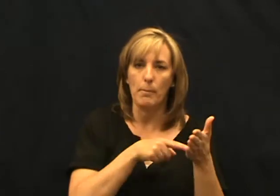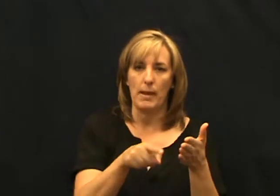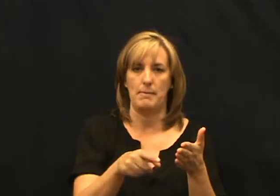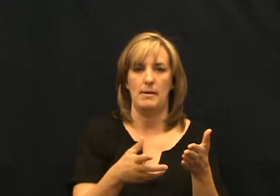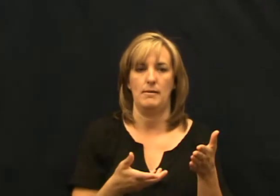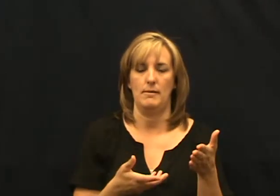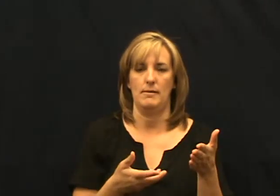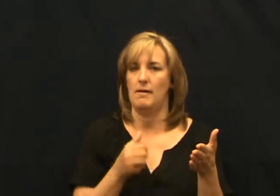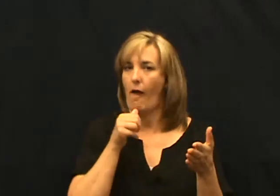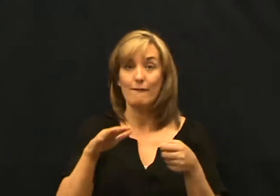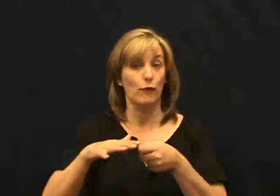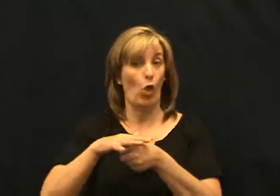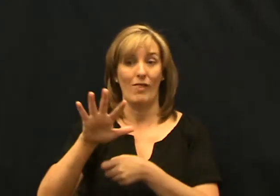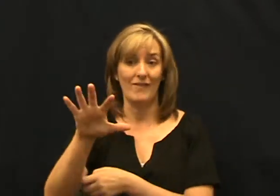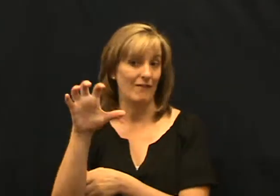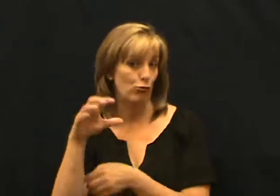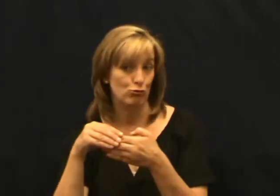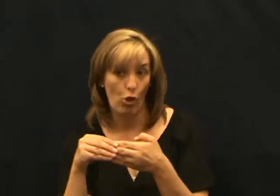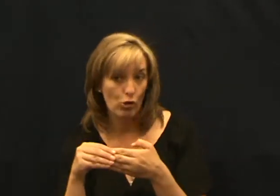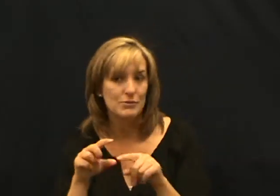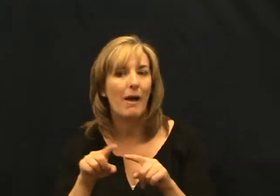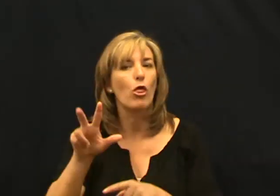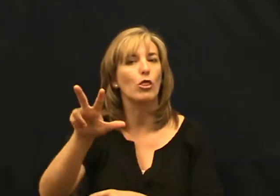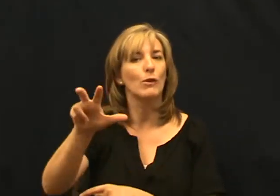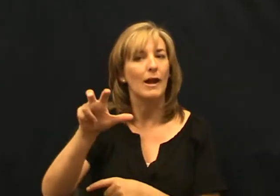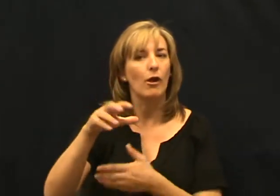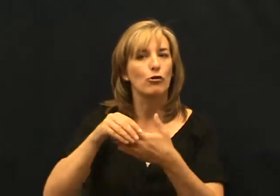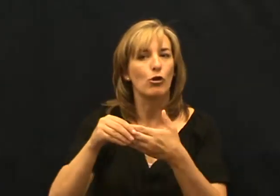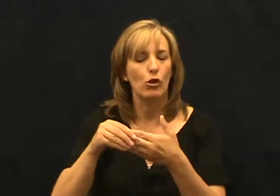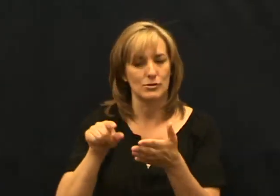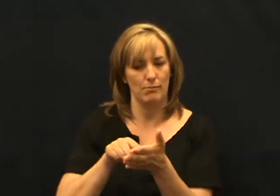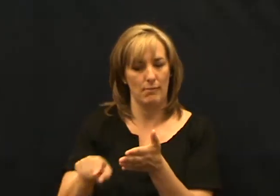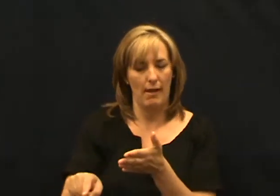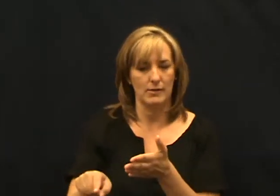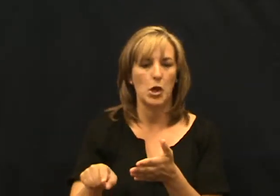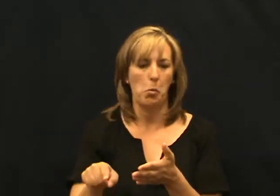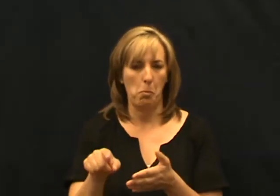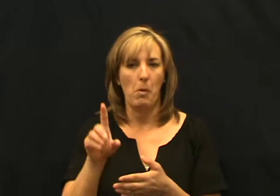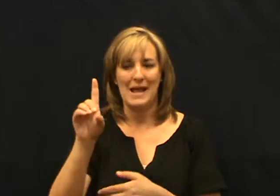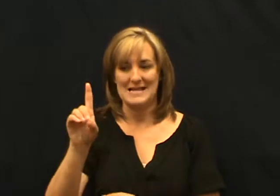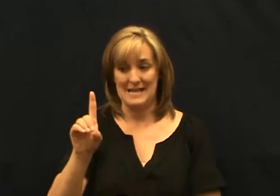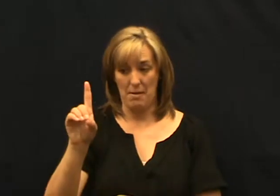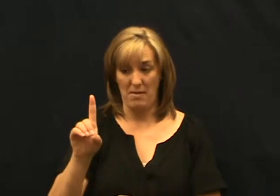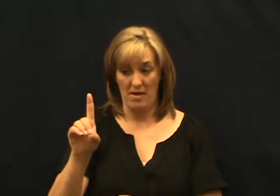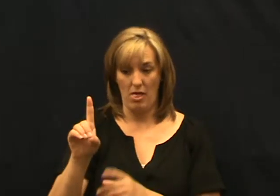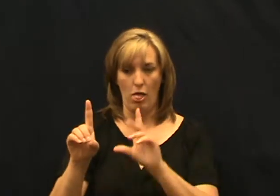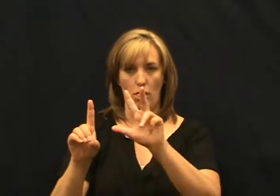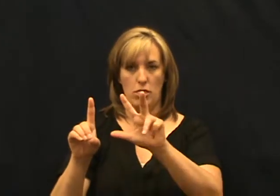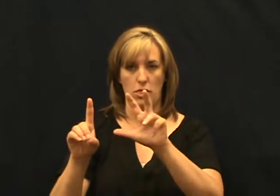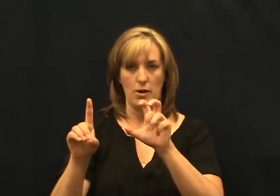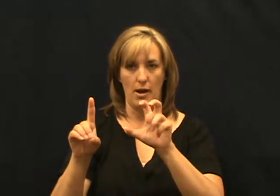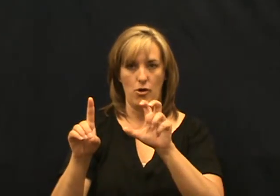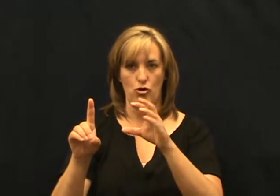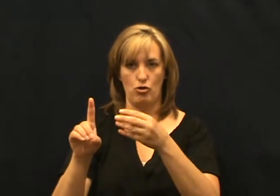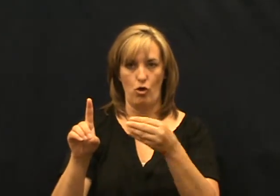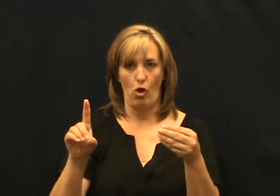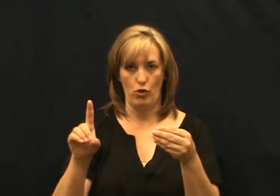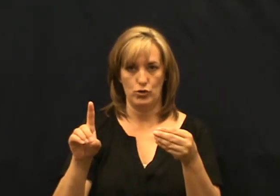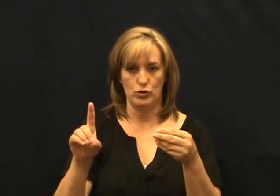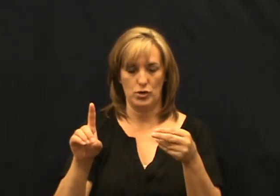Cash. So we debit cash for that transaction for $300, and we reduce our accounts